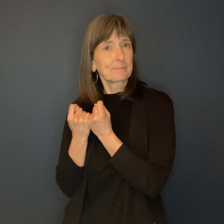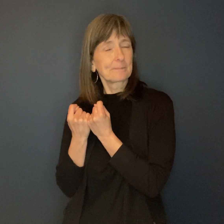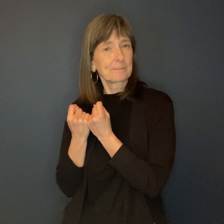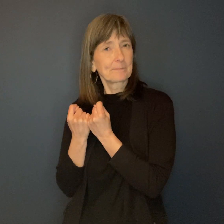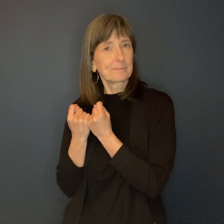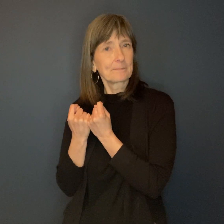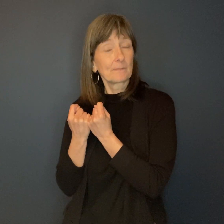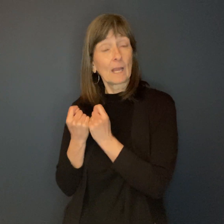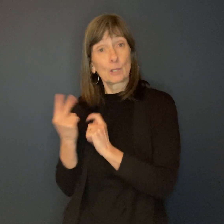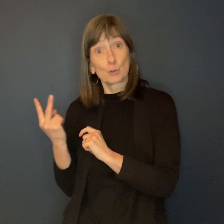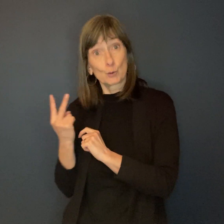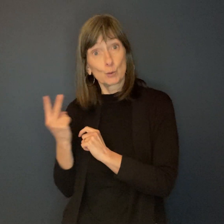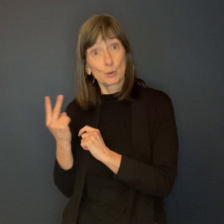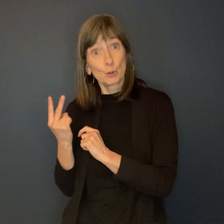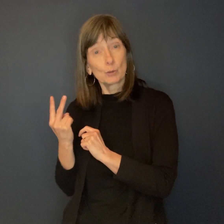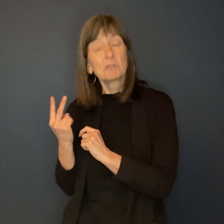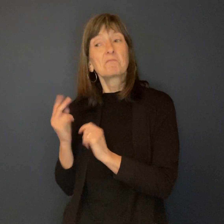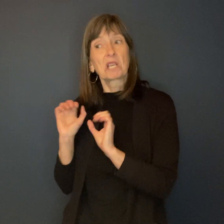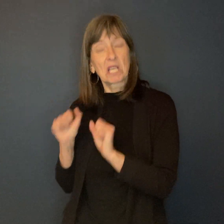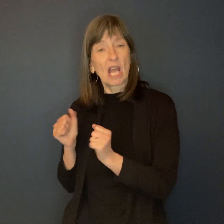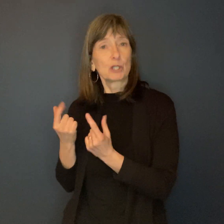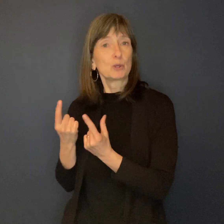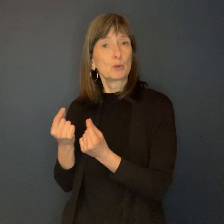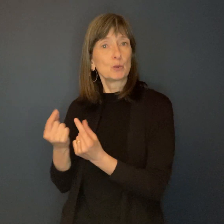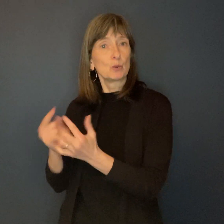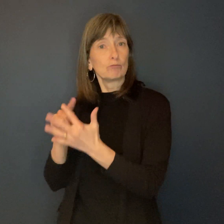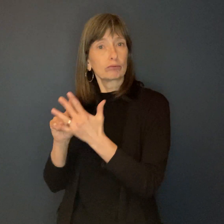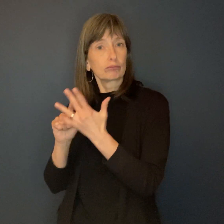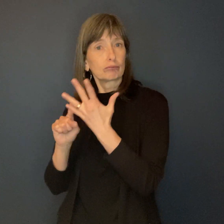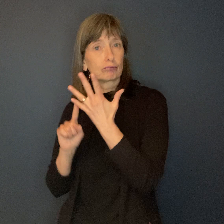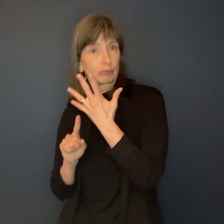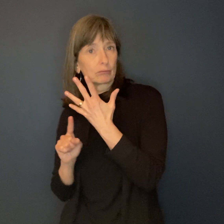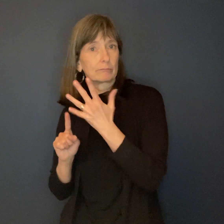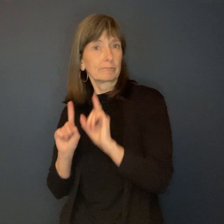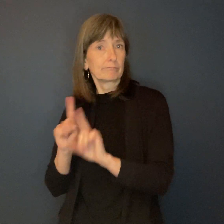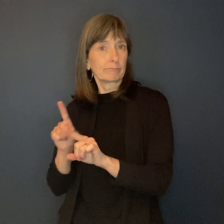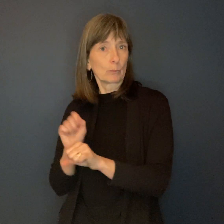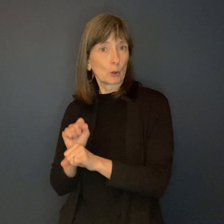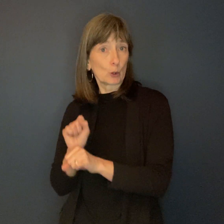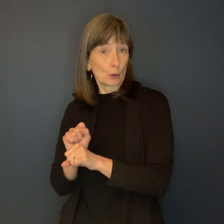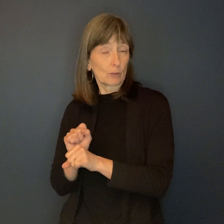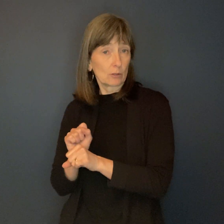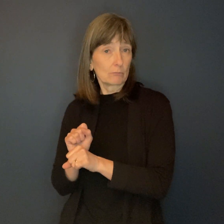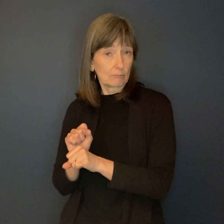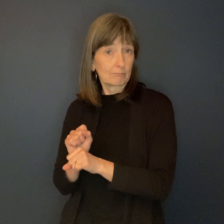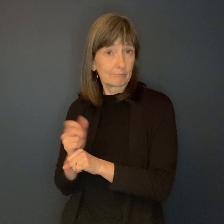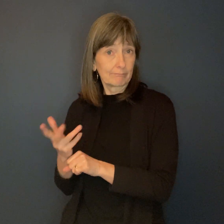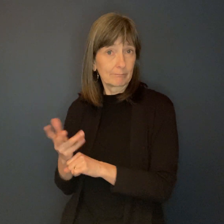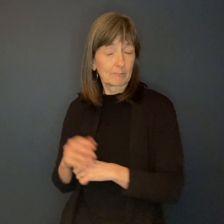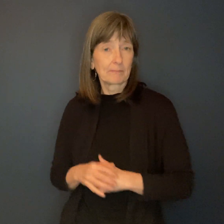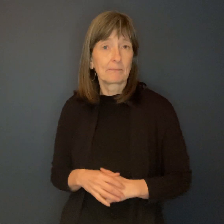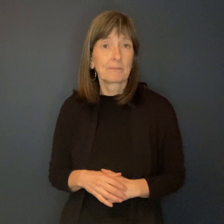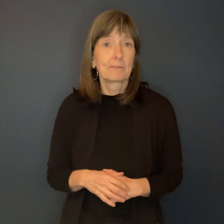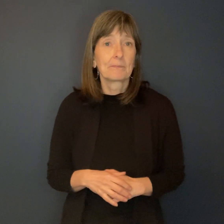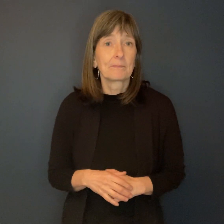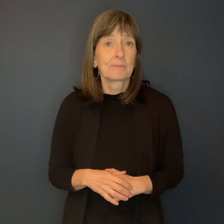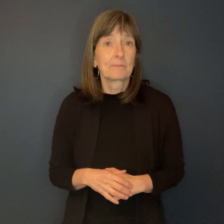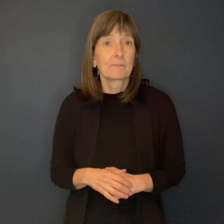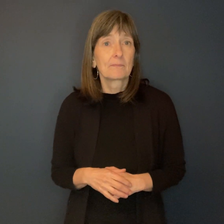together they accomplish the tasks that employers expect. So basically clears the deck for that there